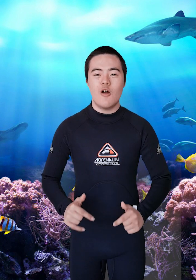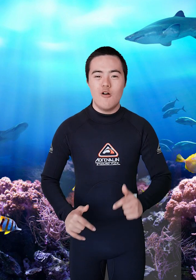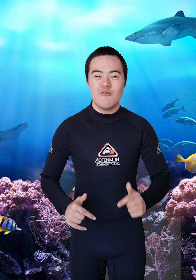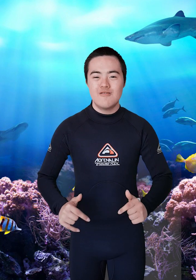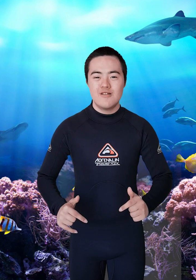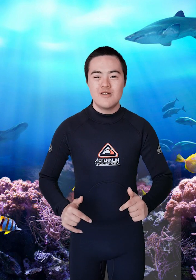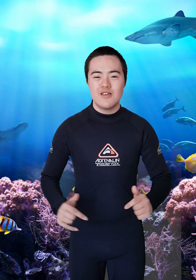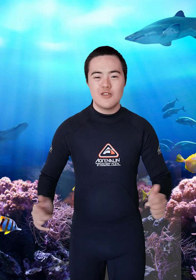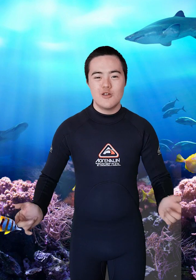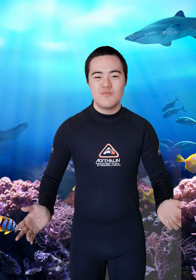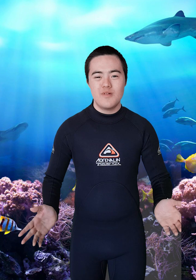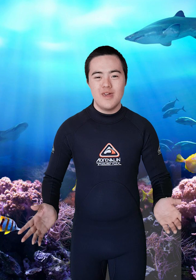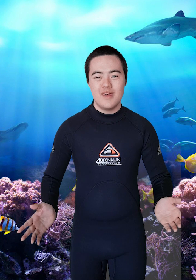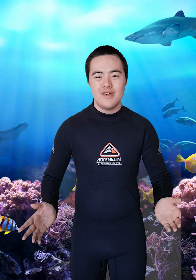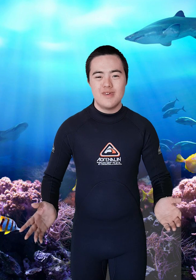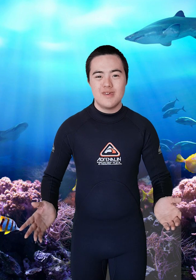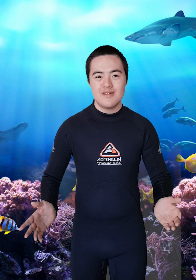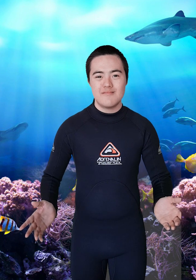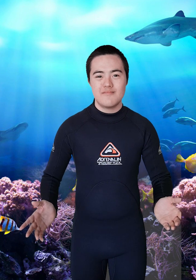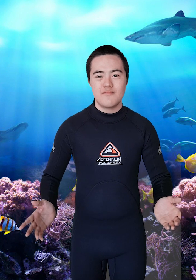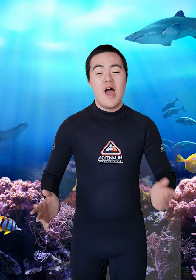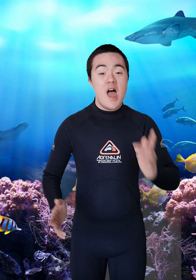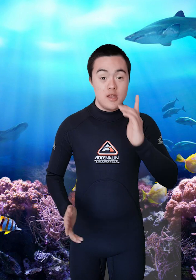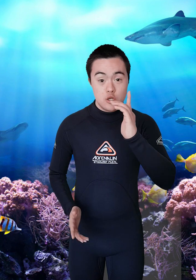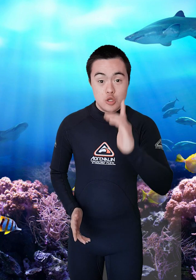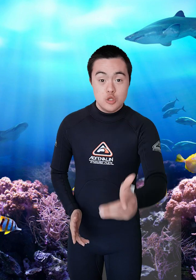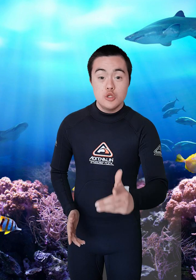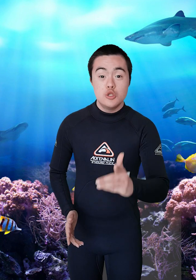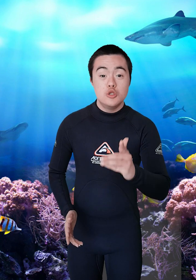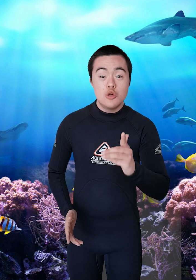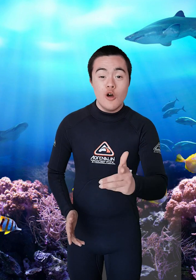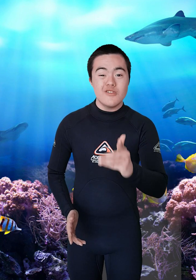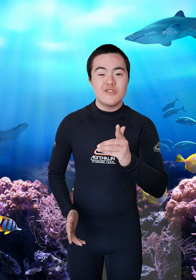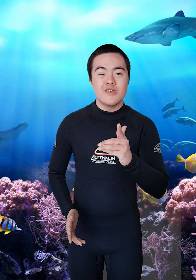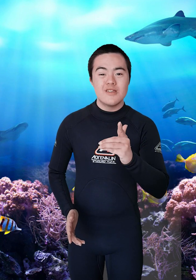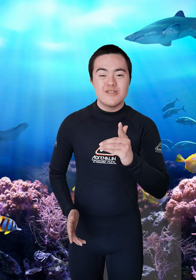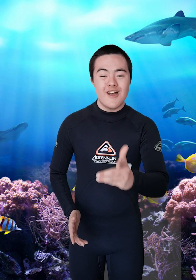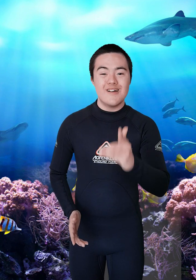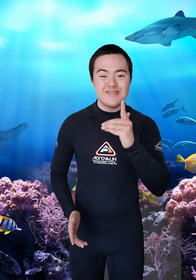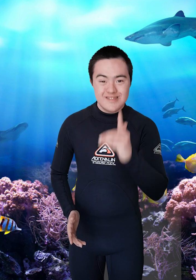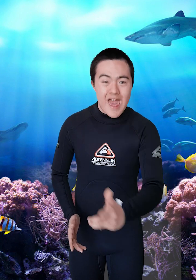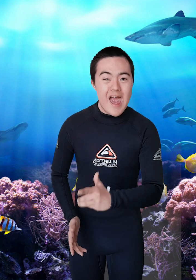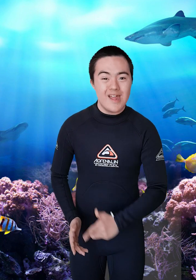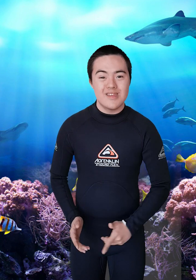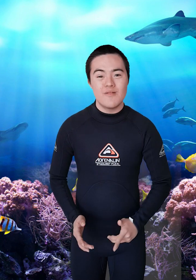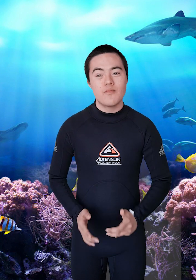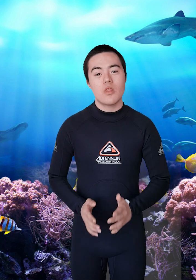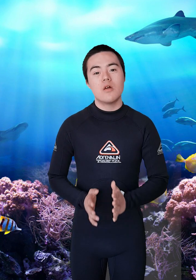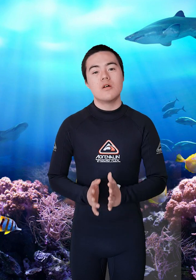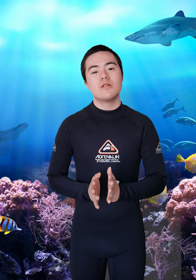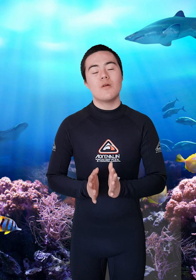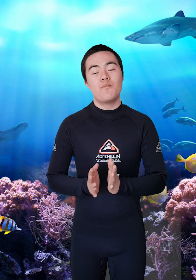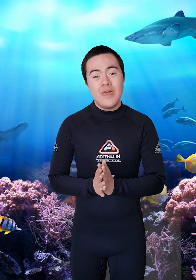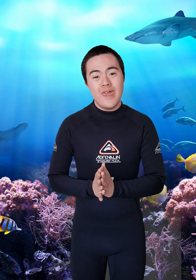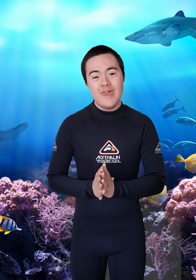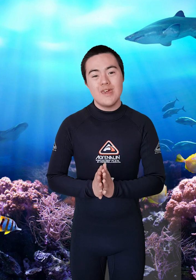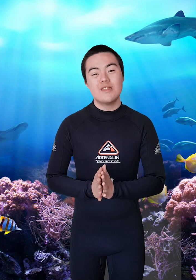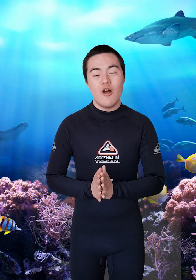bottle should be. And not just that, the beak is